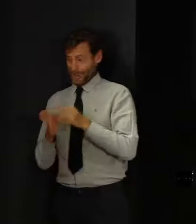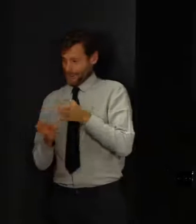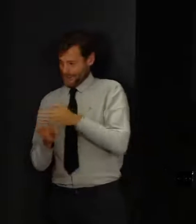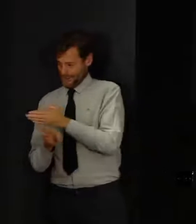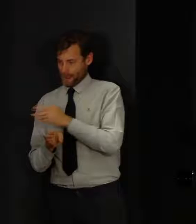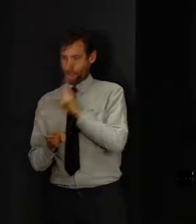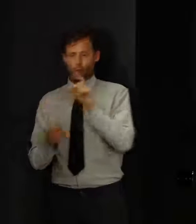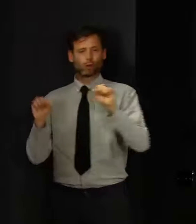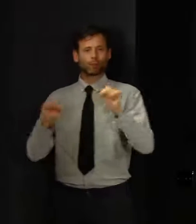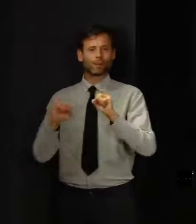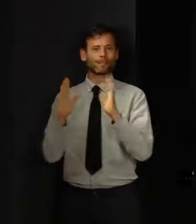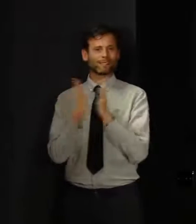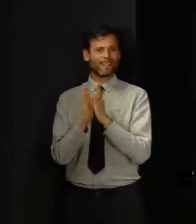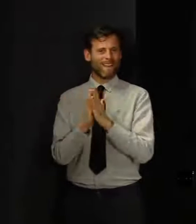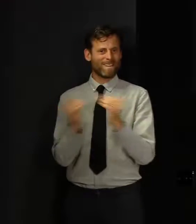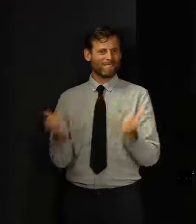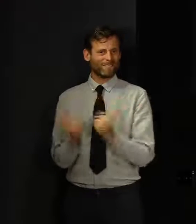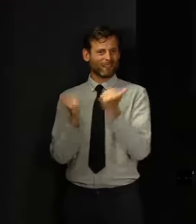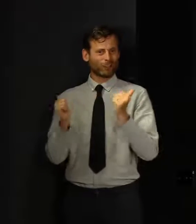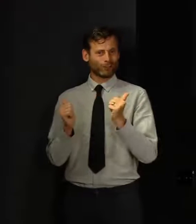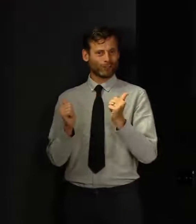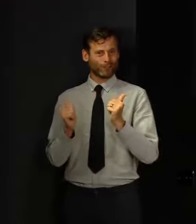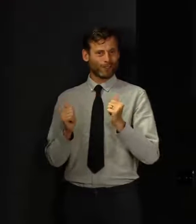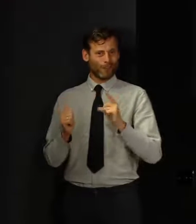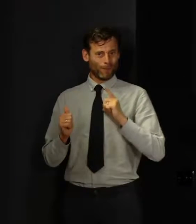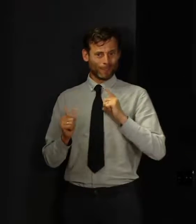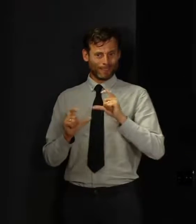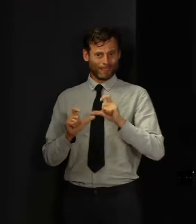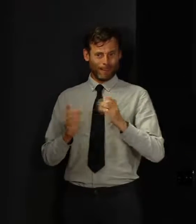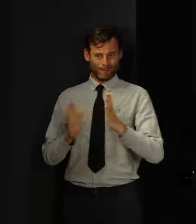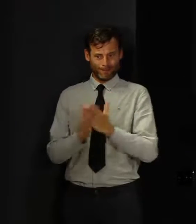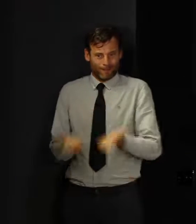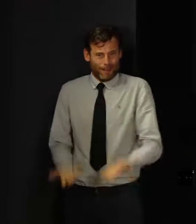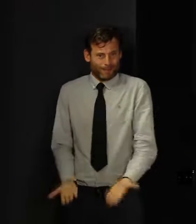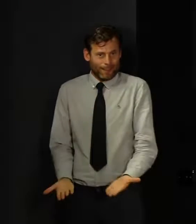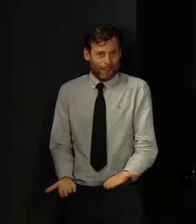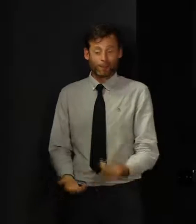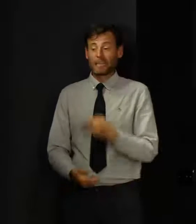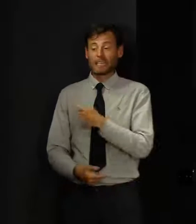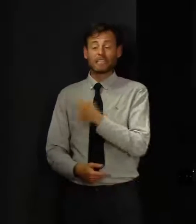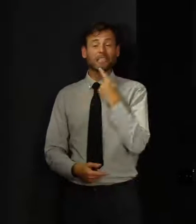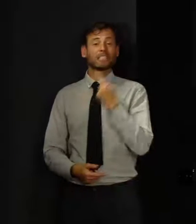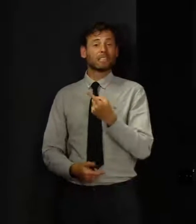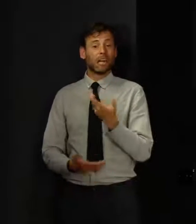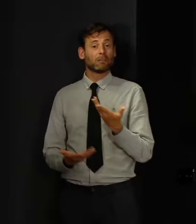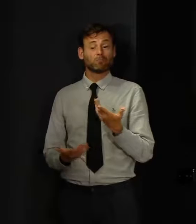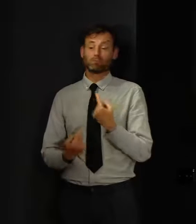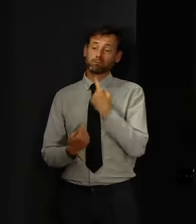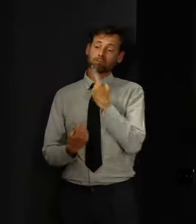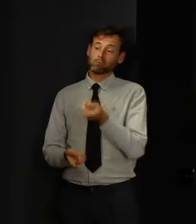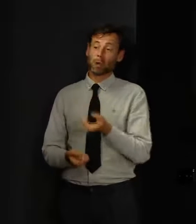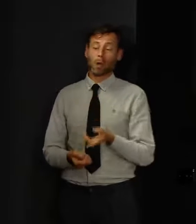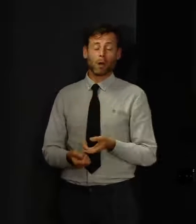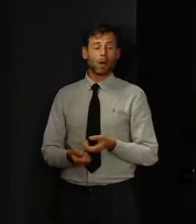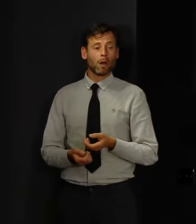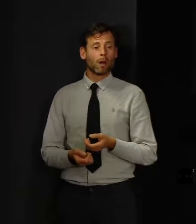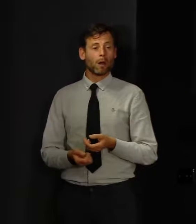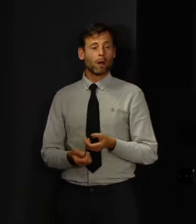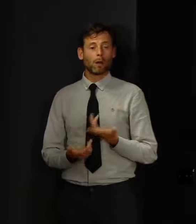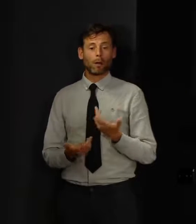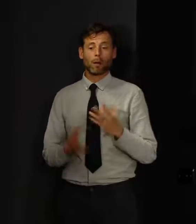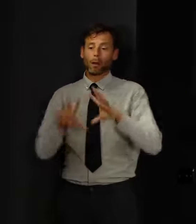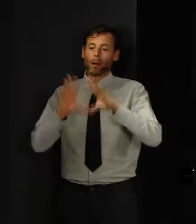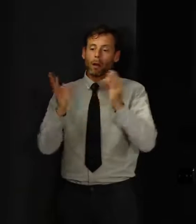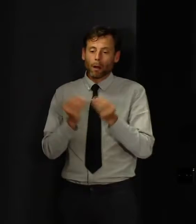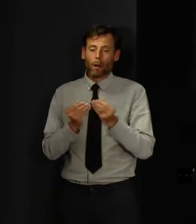Sunday figures and we've still got to collate, or Police Scotland still have to collate the data. But he was very comfortable with me saying that in terms